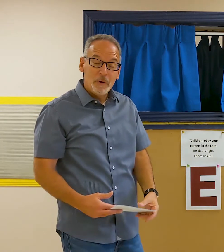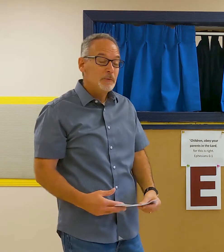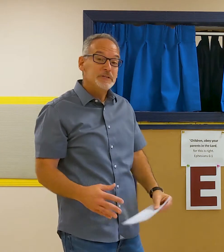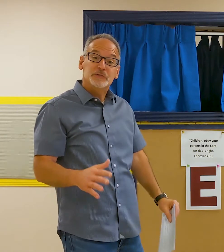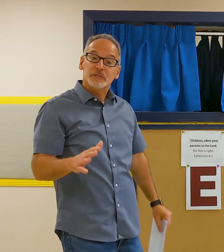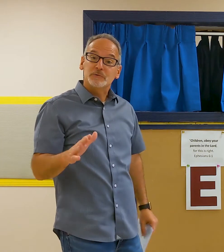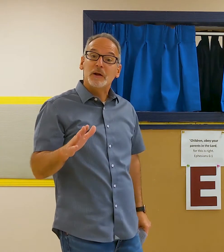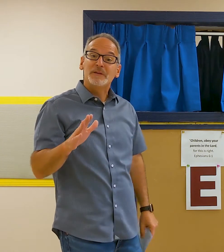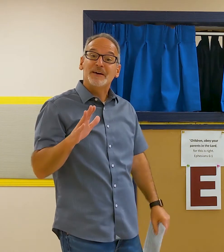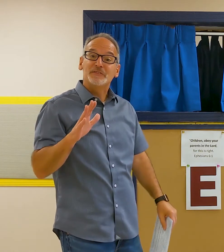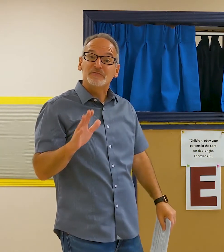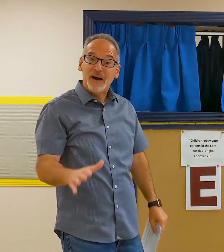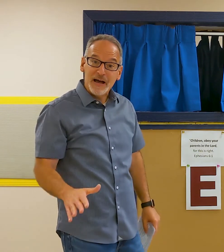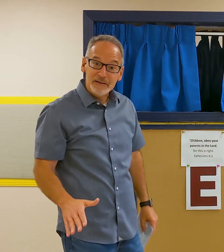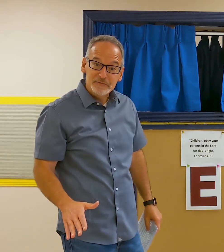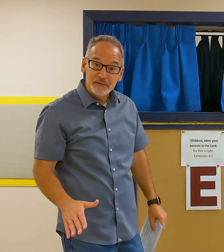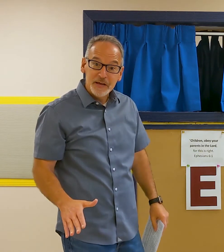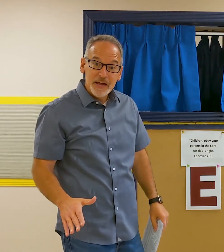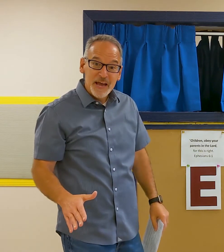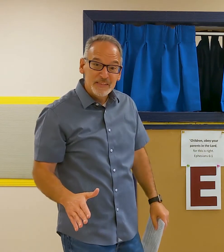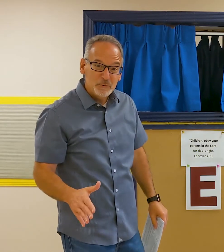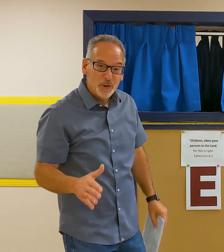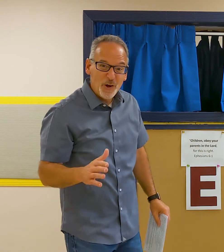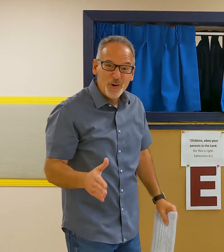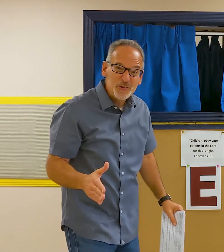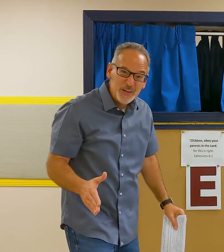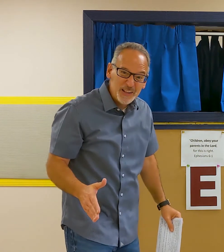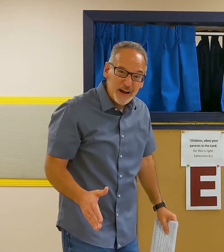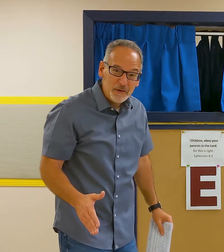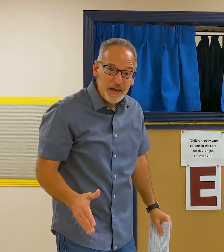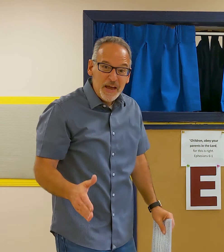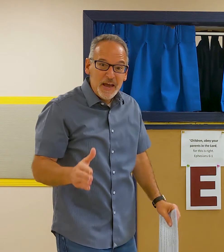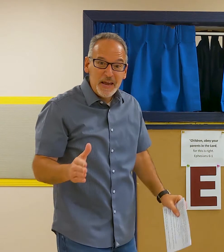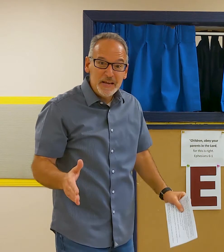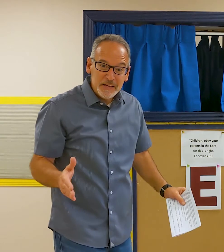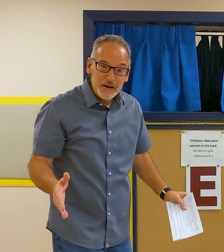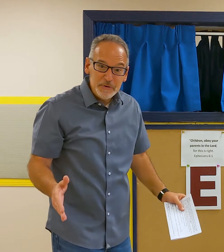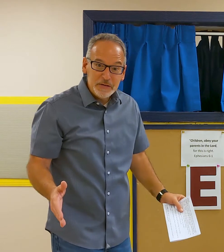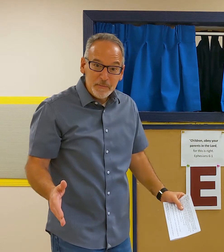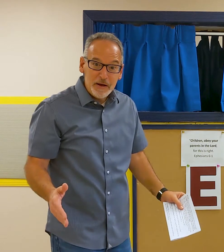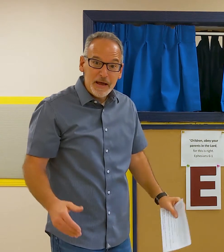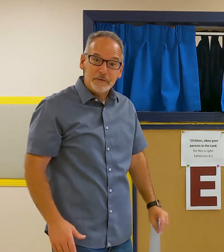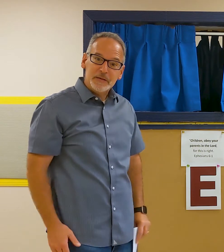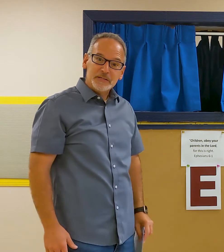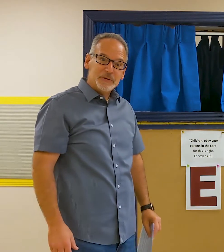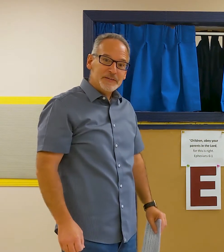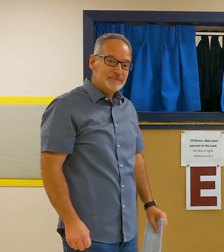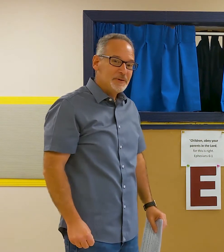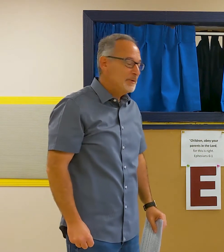Why don't we do this? Why don't we count to five, and then we'll all yell out, "Hey, Cubby, come on out." You guys ready? Here we go.